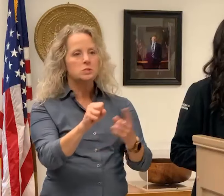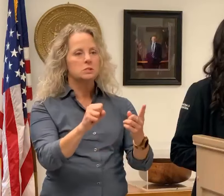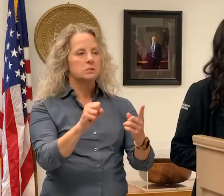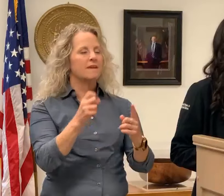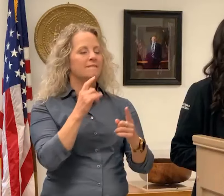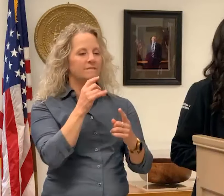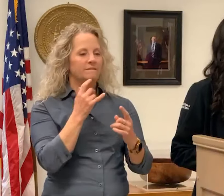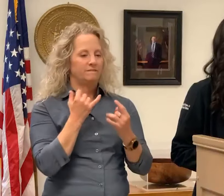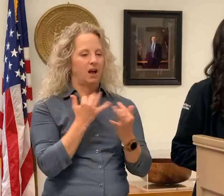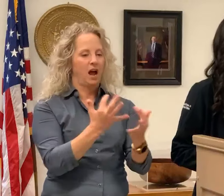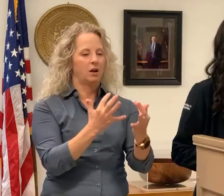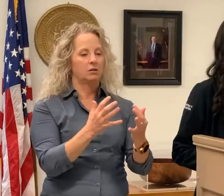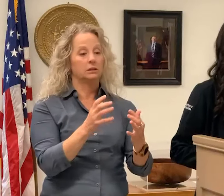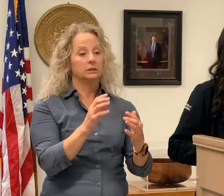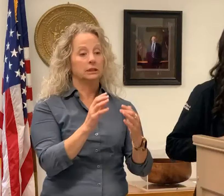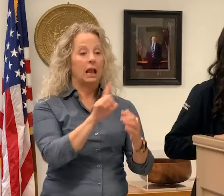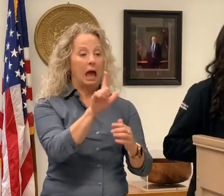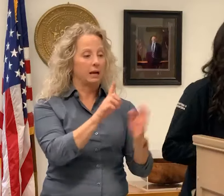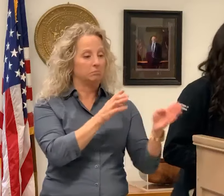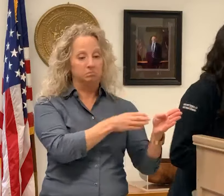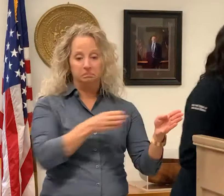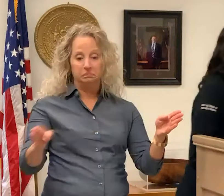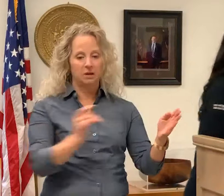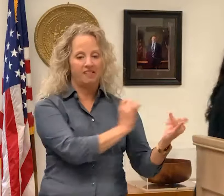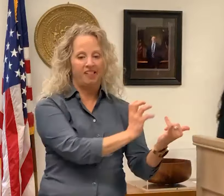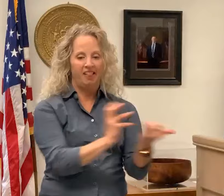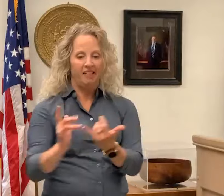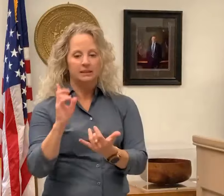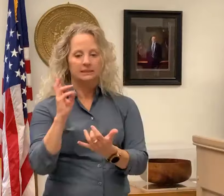to go through Lahaina. Okay.